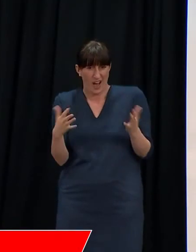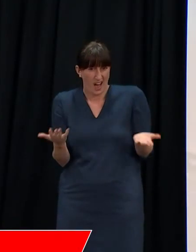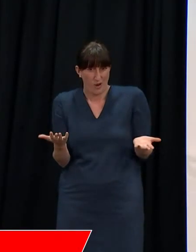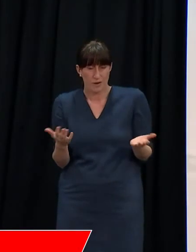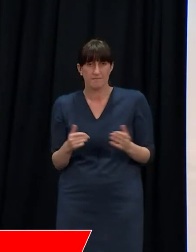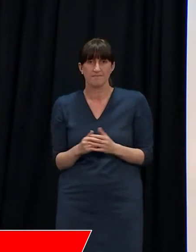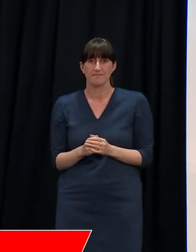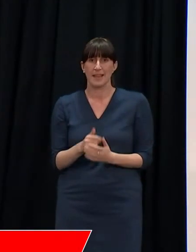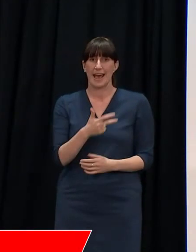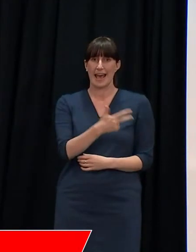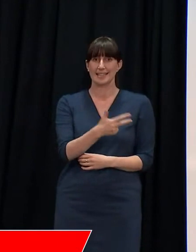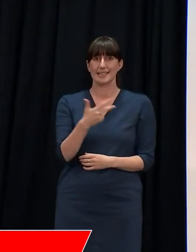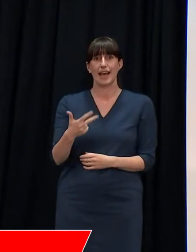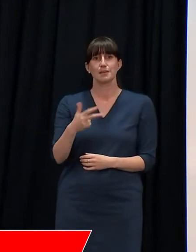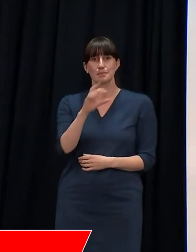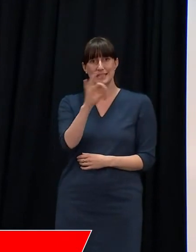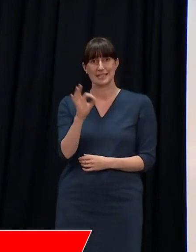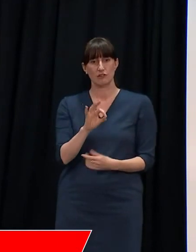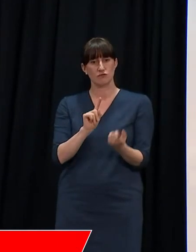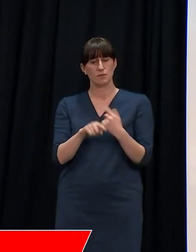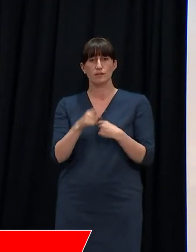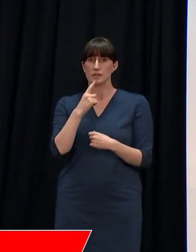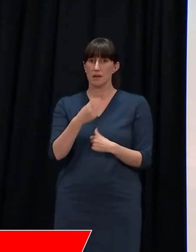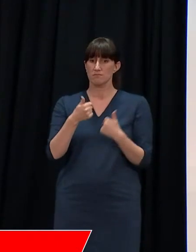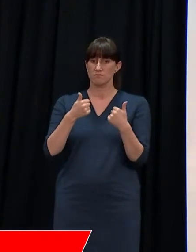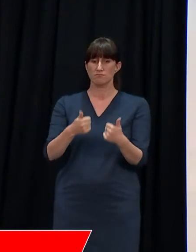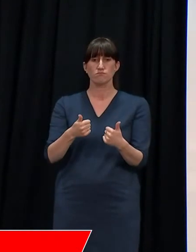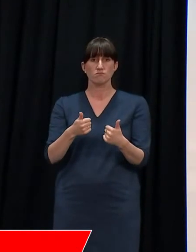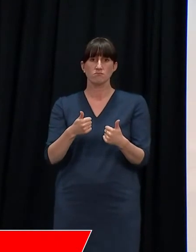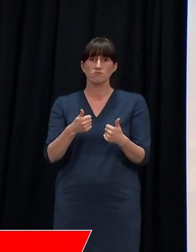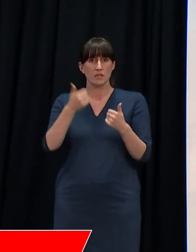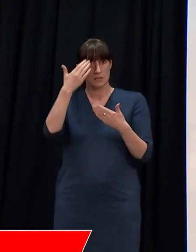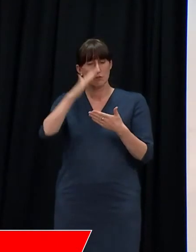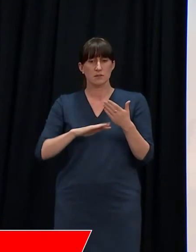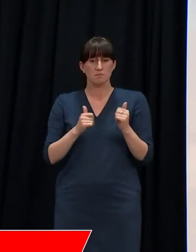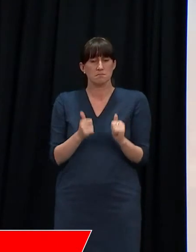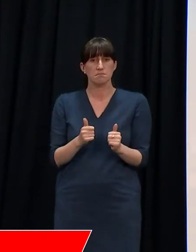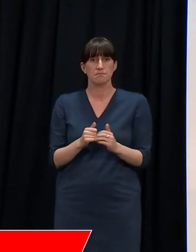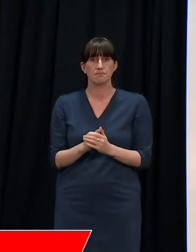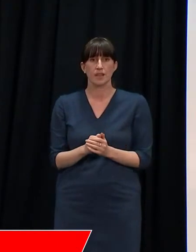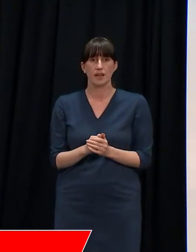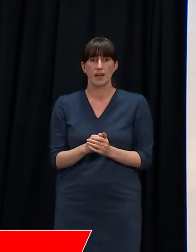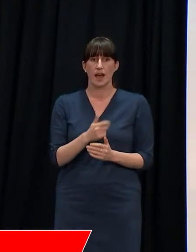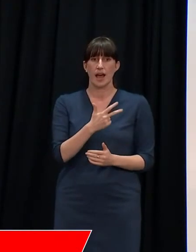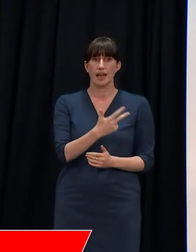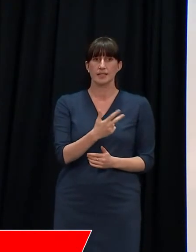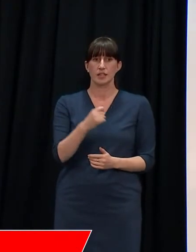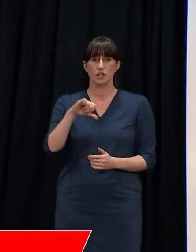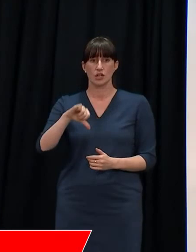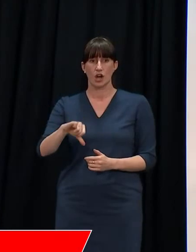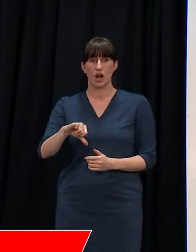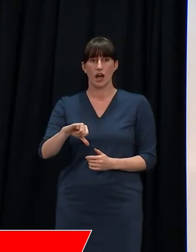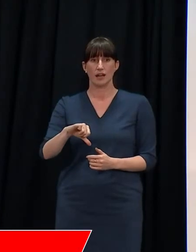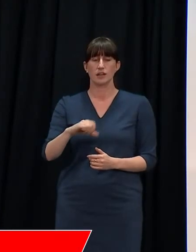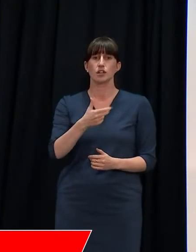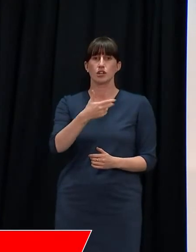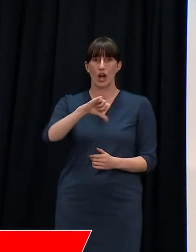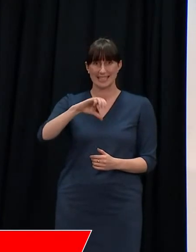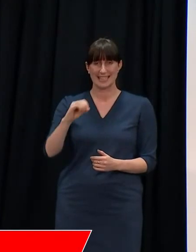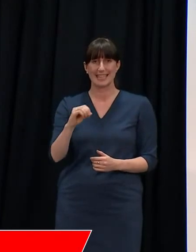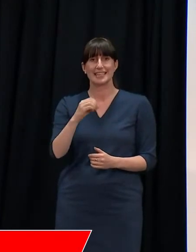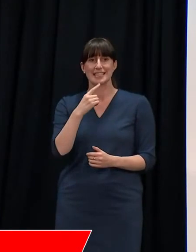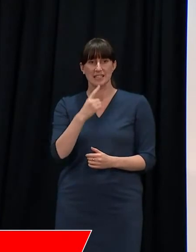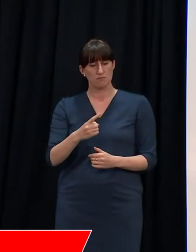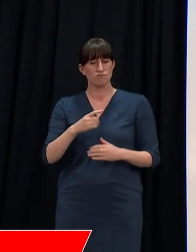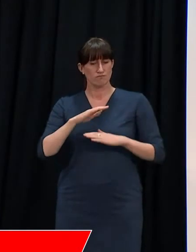88% found their stay at MIQ was a positive experience. Over 90% said that they were treated fairly and with respect, and 94%